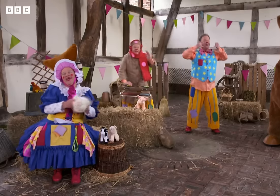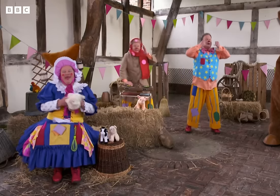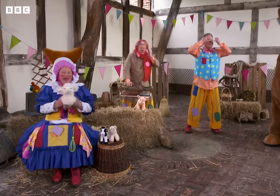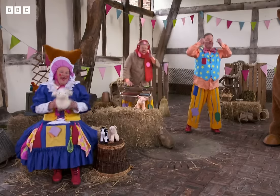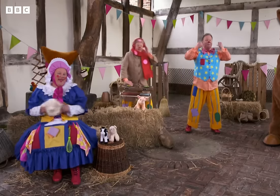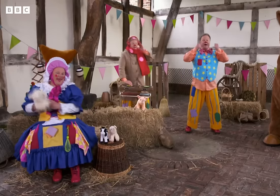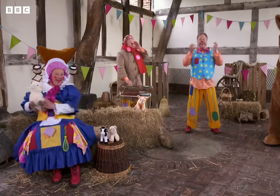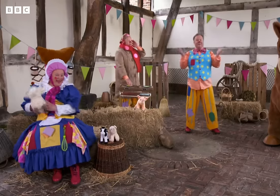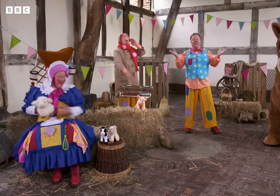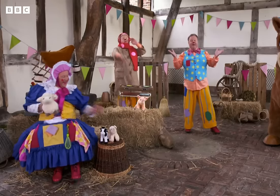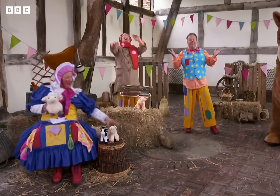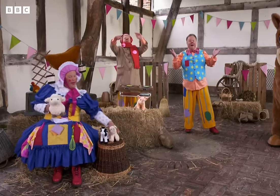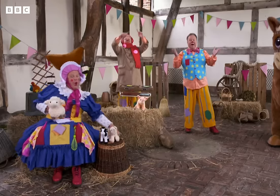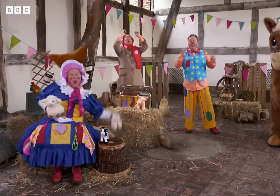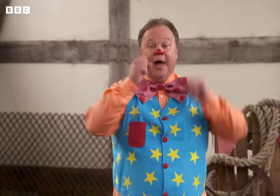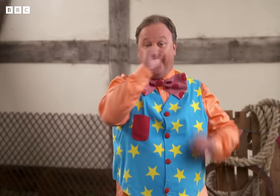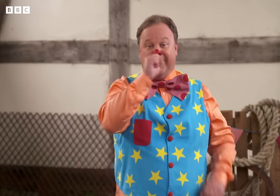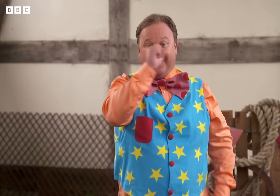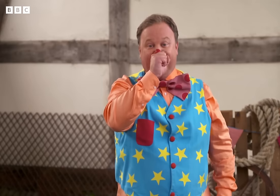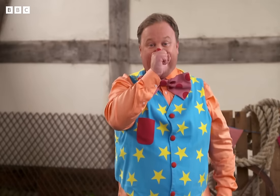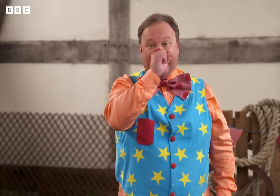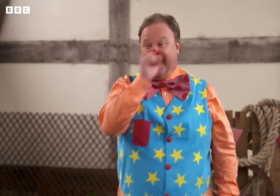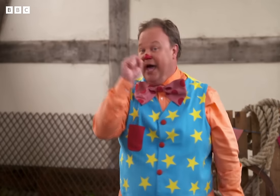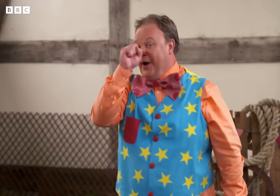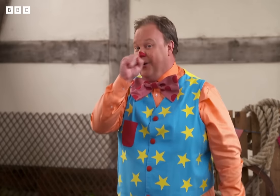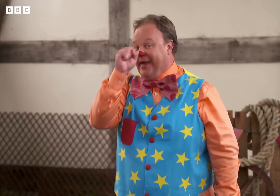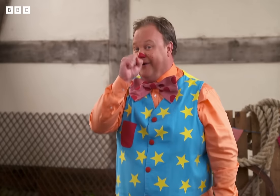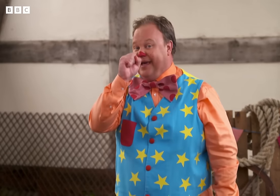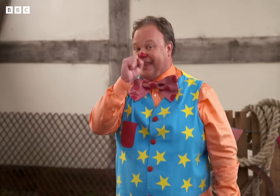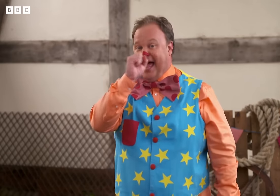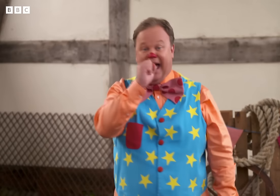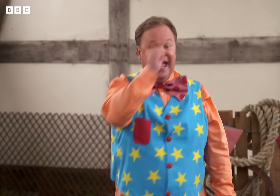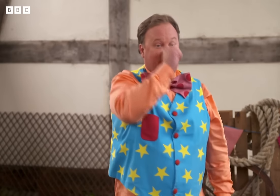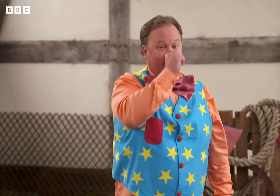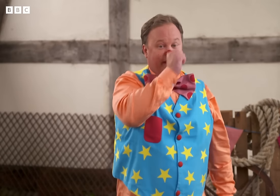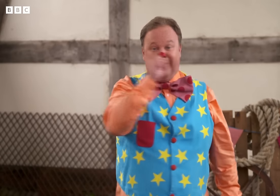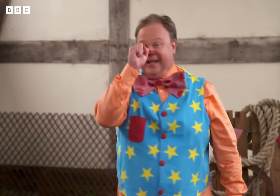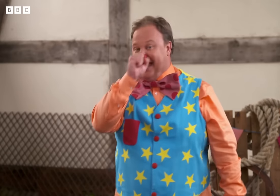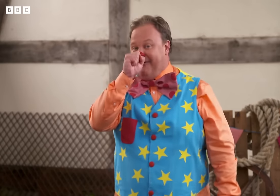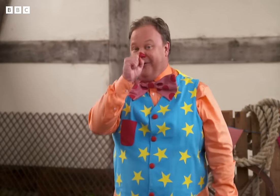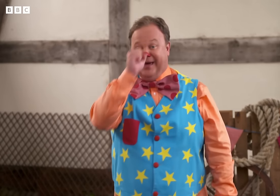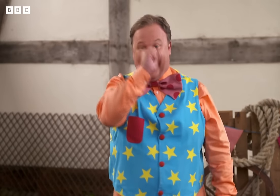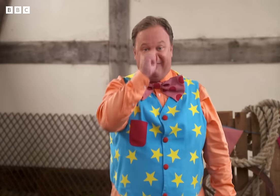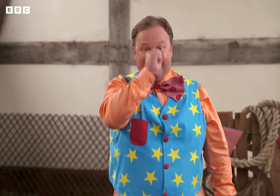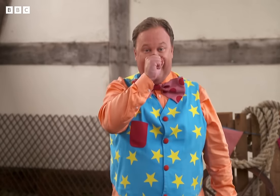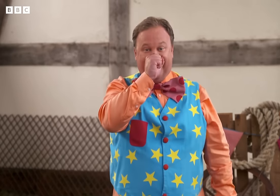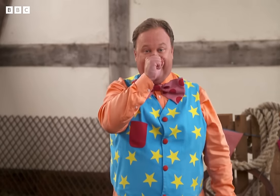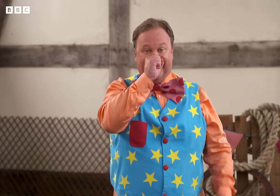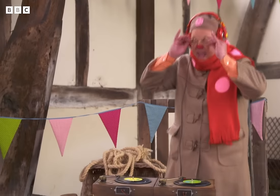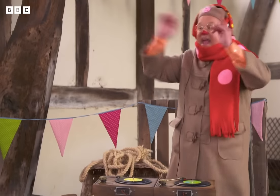baa, there a baa, everywhere a baa-baa. Oink oink here, an oink oink there, here an oink, there an oink, everywhere an oink oink.